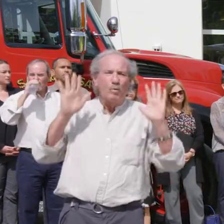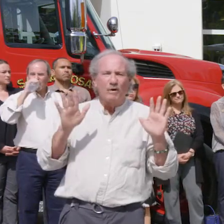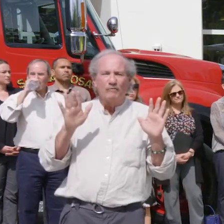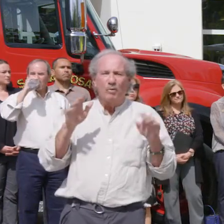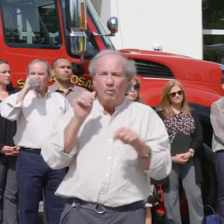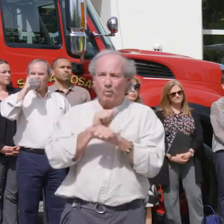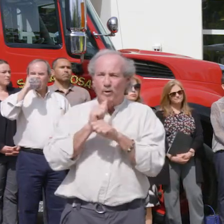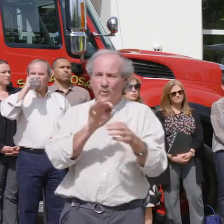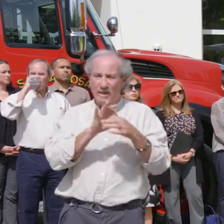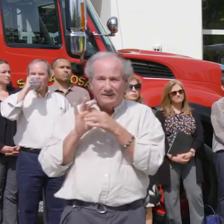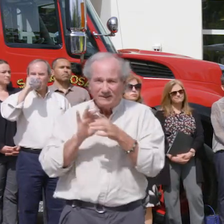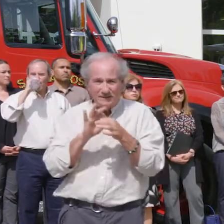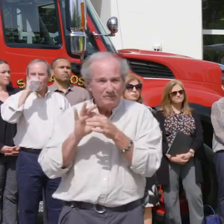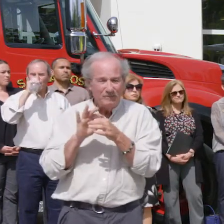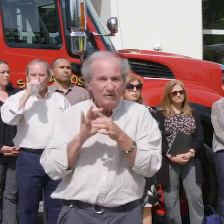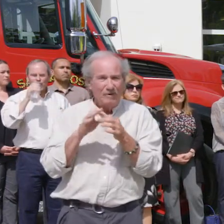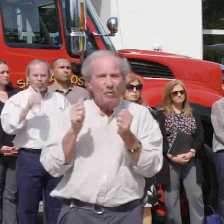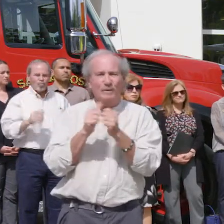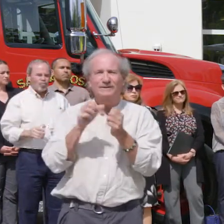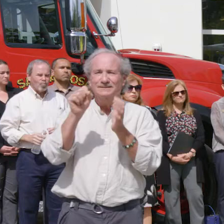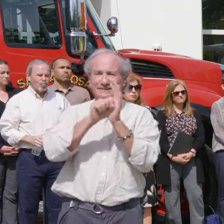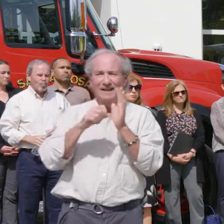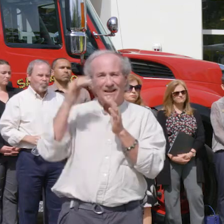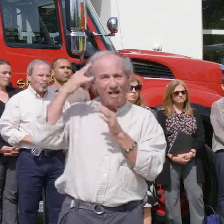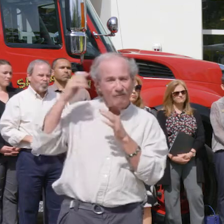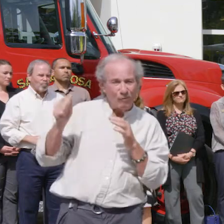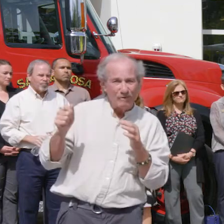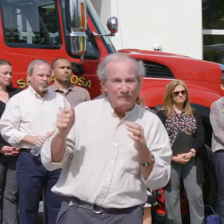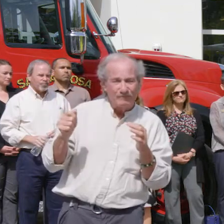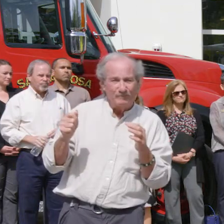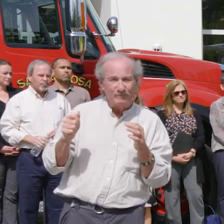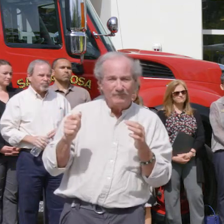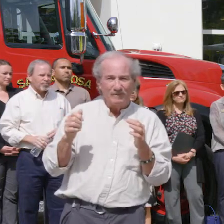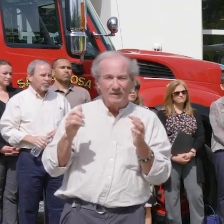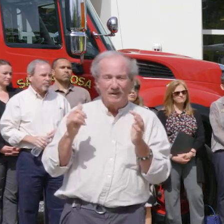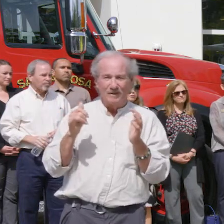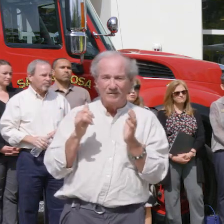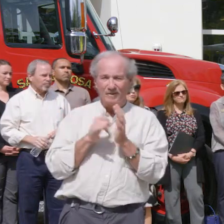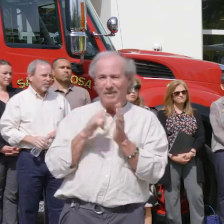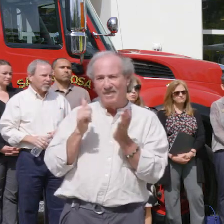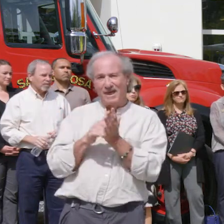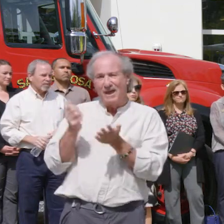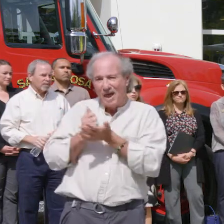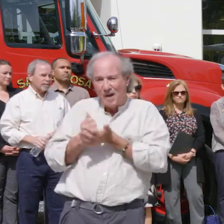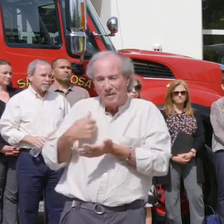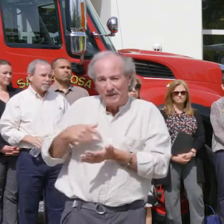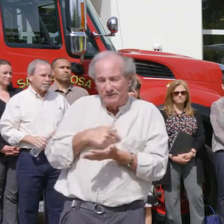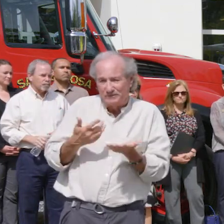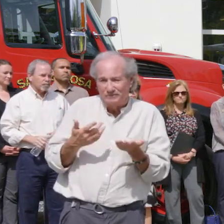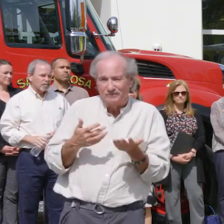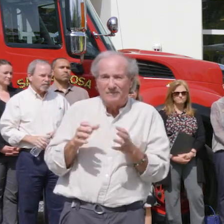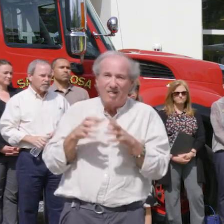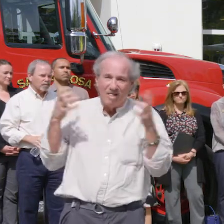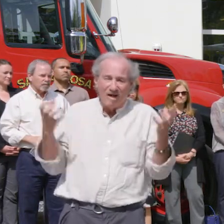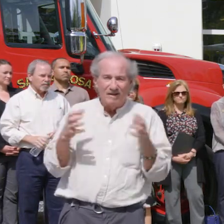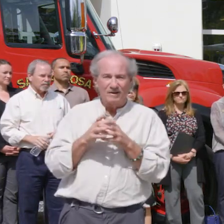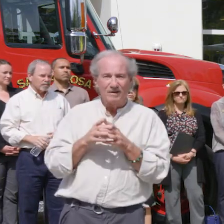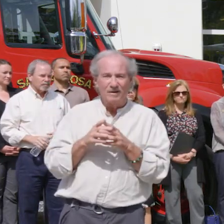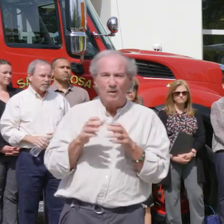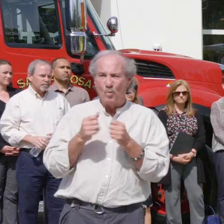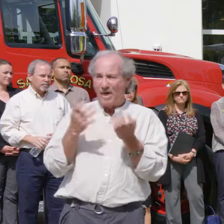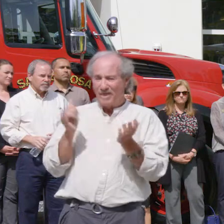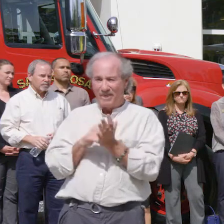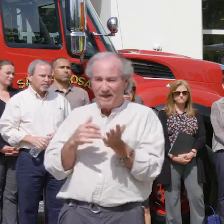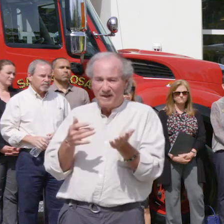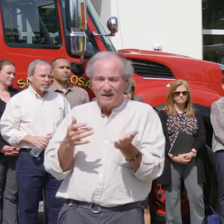an incredible working relationship with the state of California. That has benefited us at all levels. And without